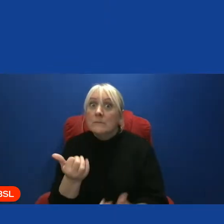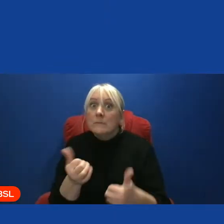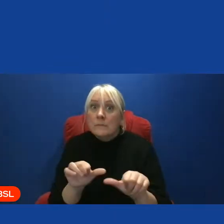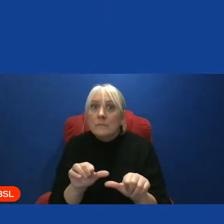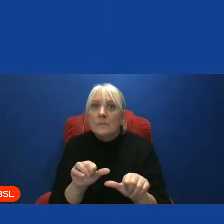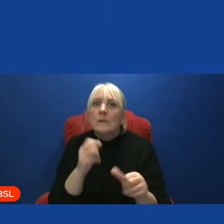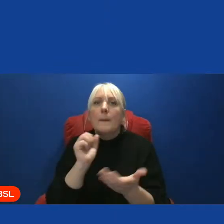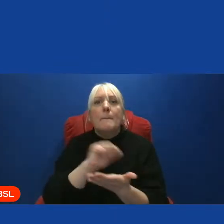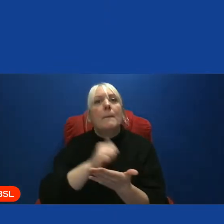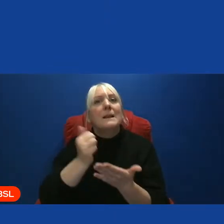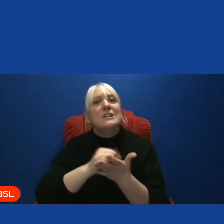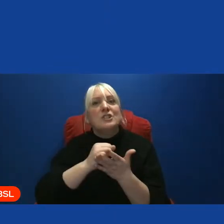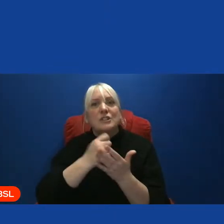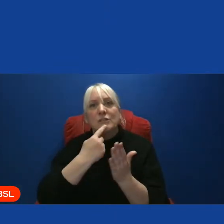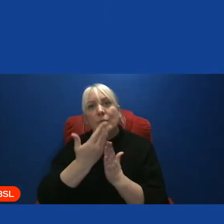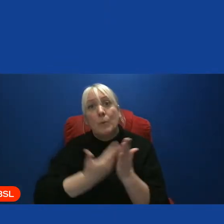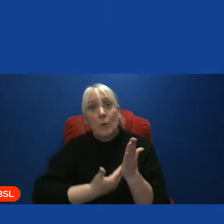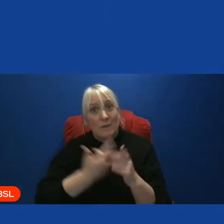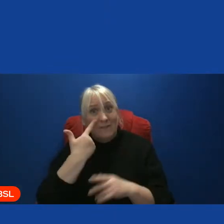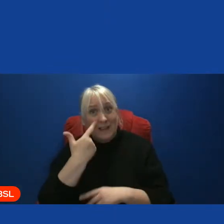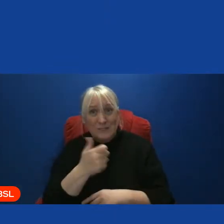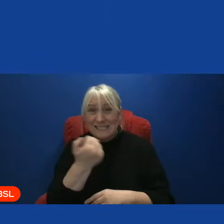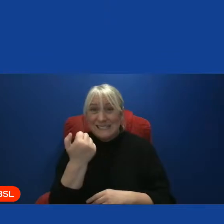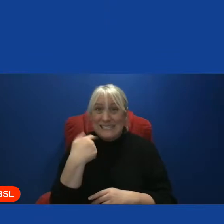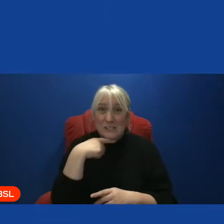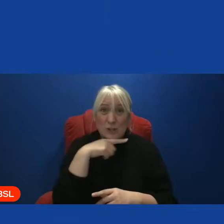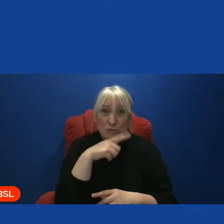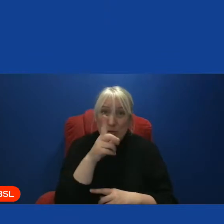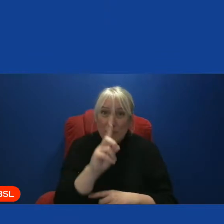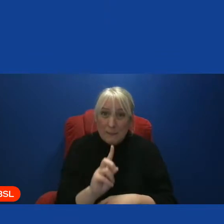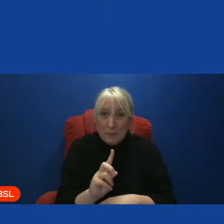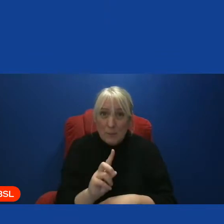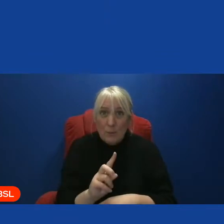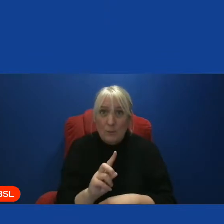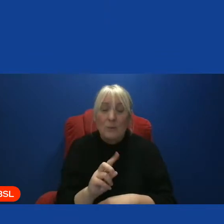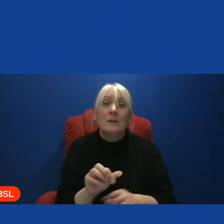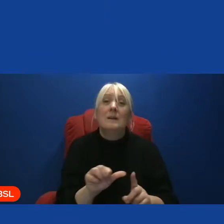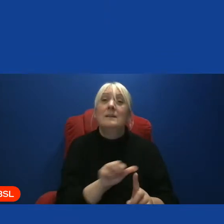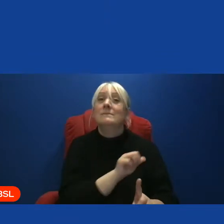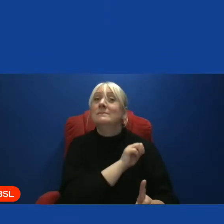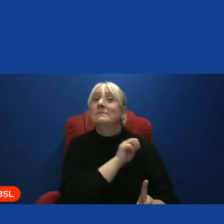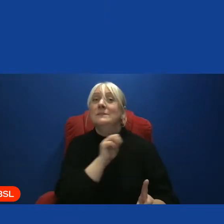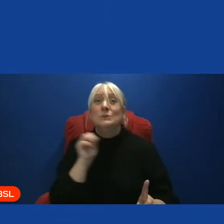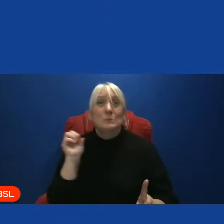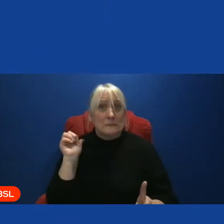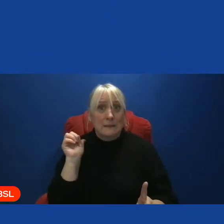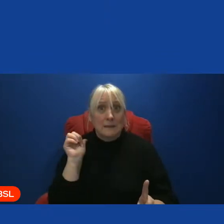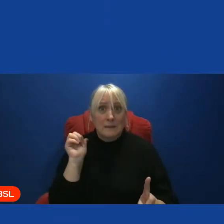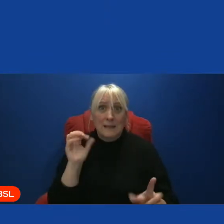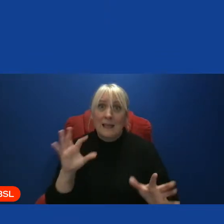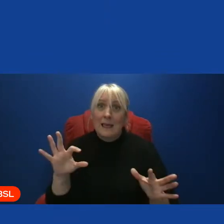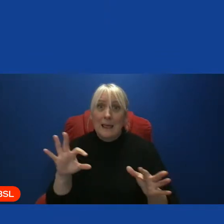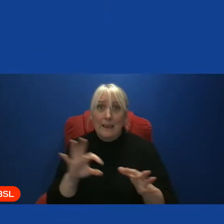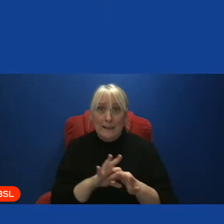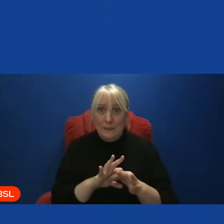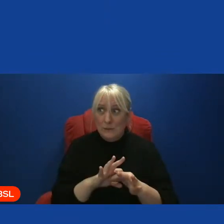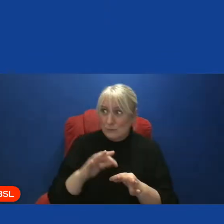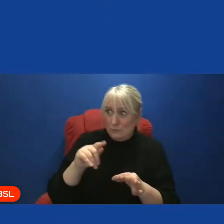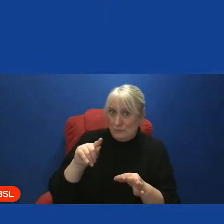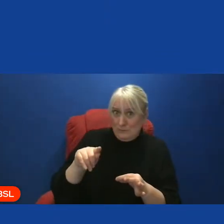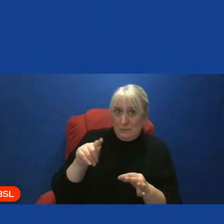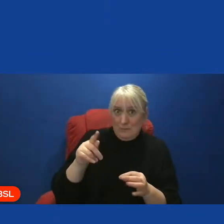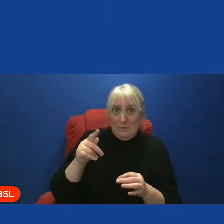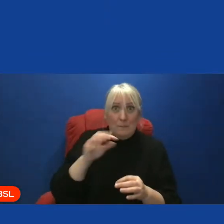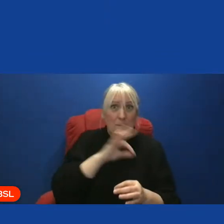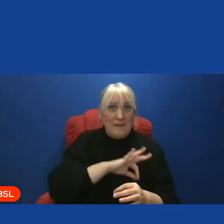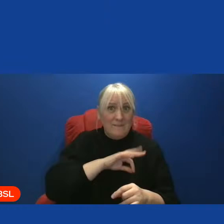discovered there were 600 people who basically took their lives as a result of the actions of cutting their